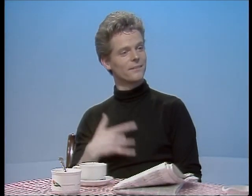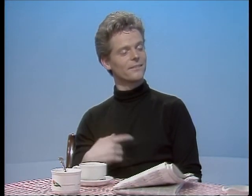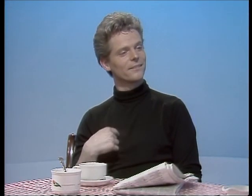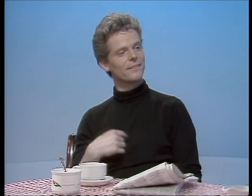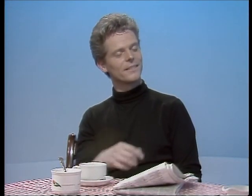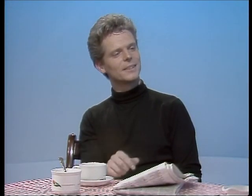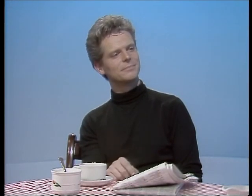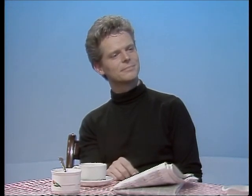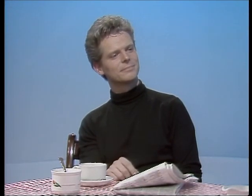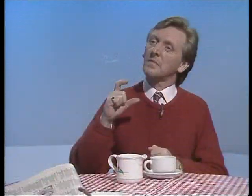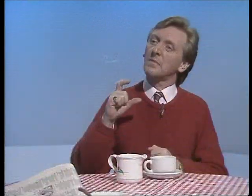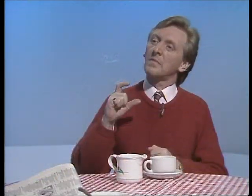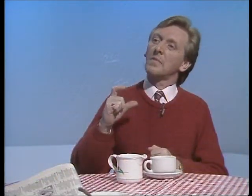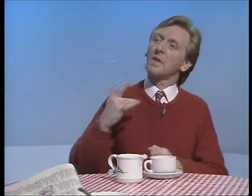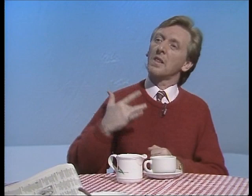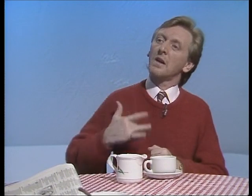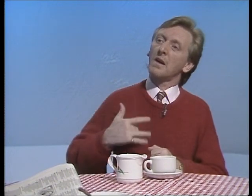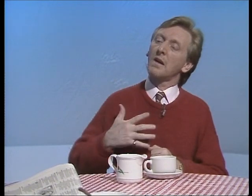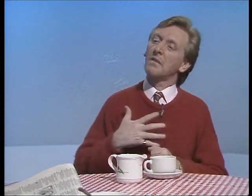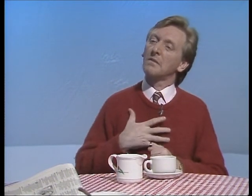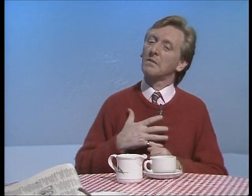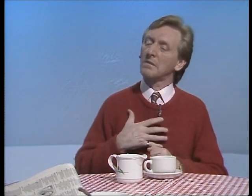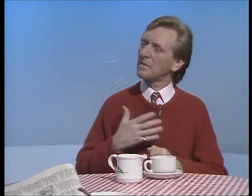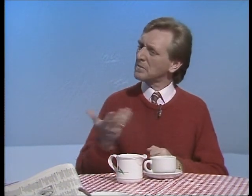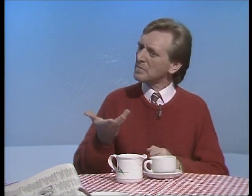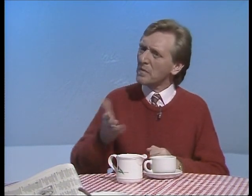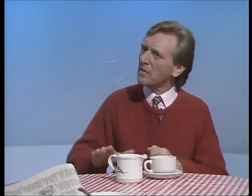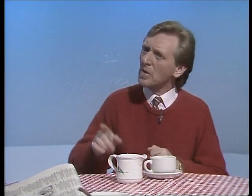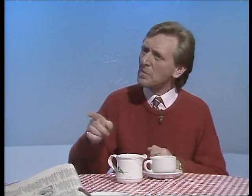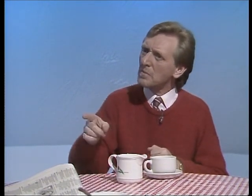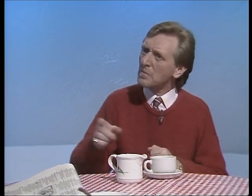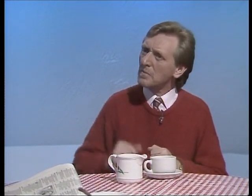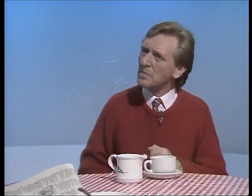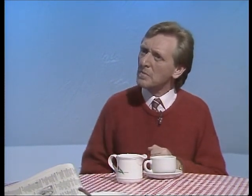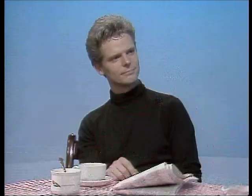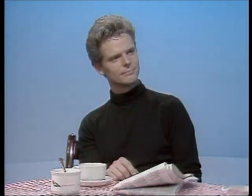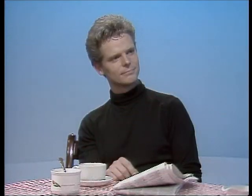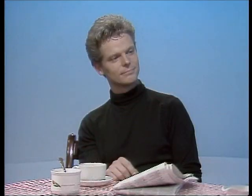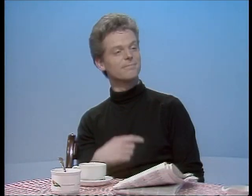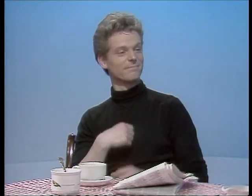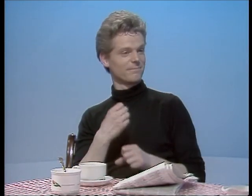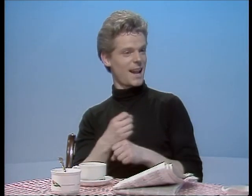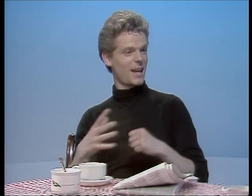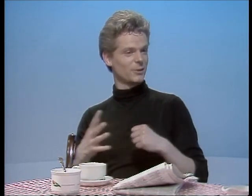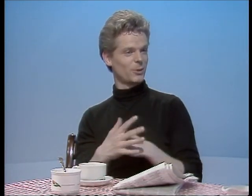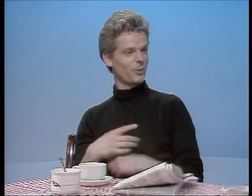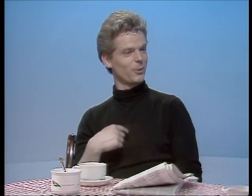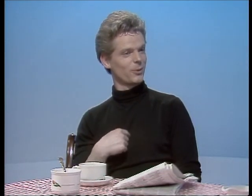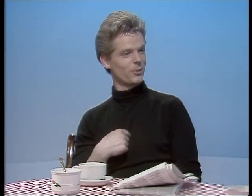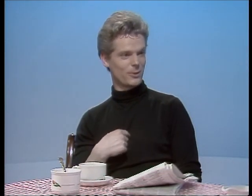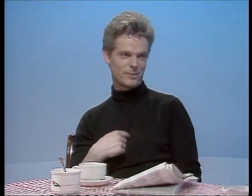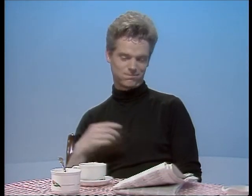I'm Clive. Ah, Clive. Where are you from? Well, I grew up in